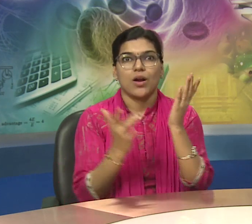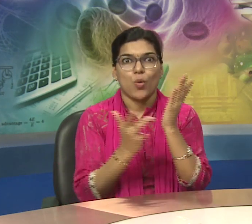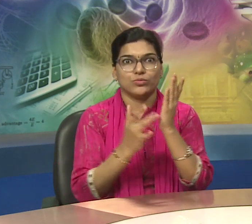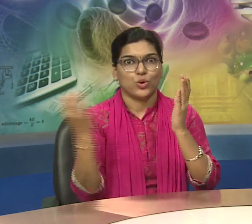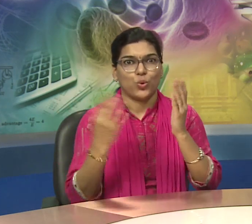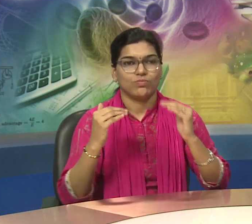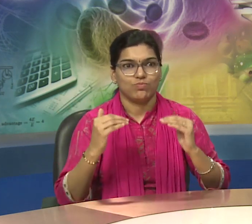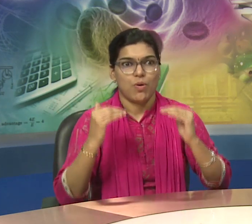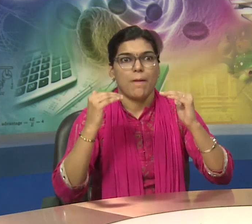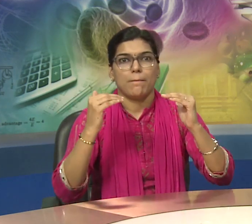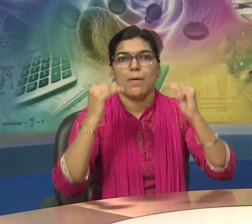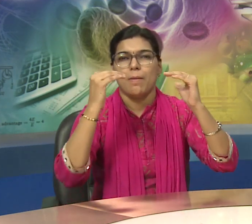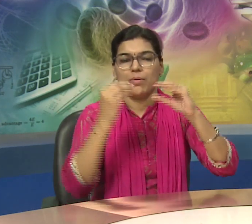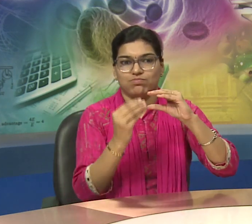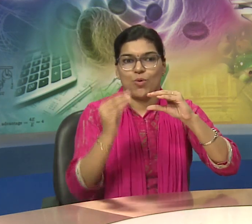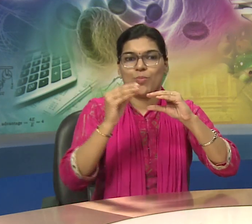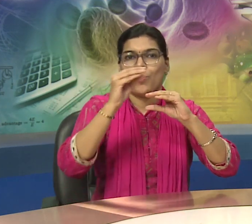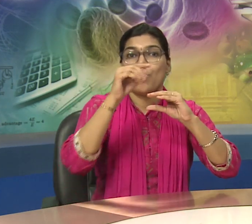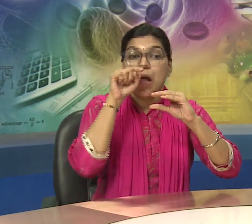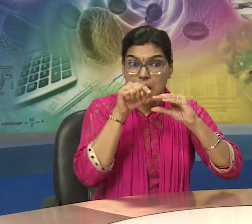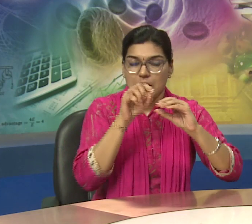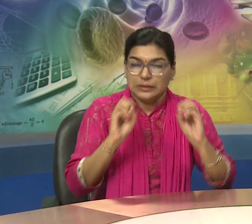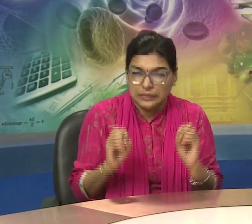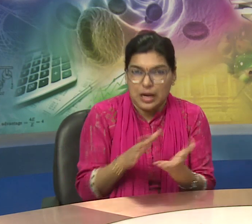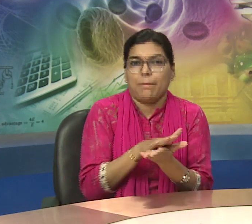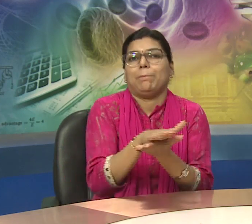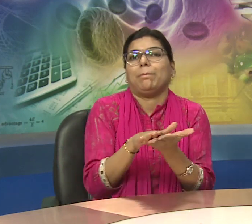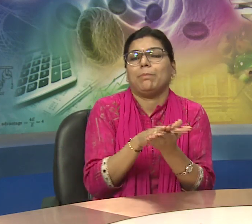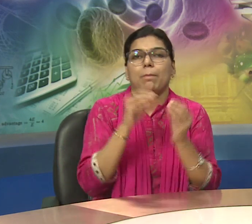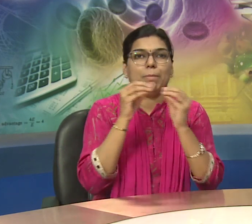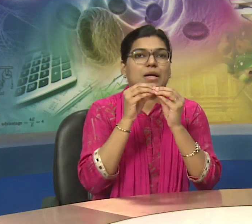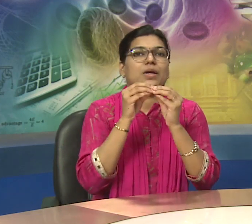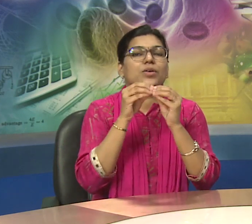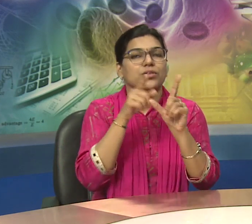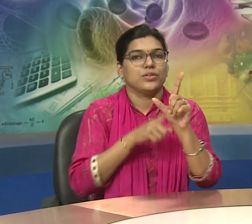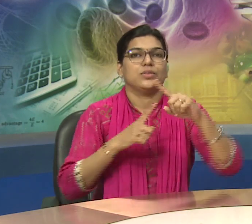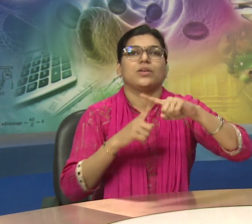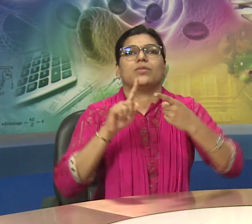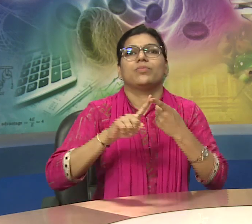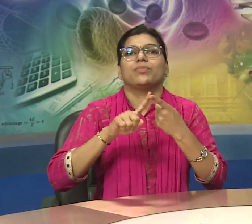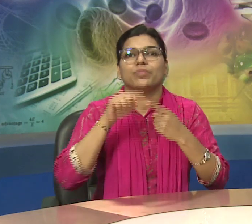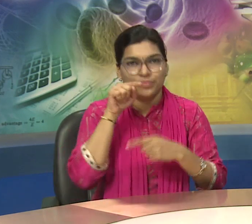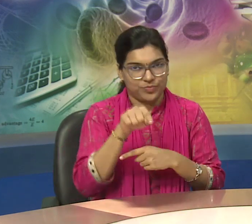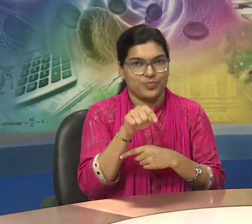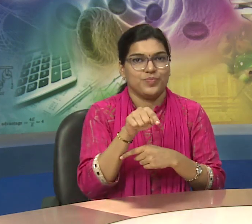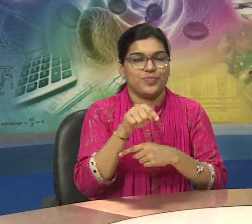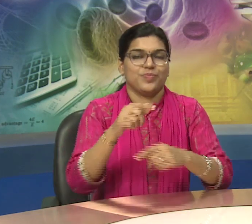increasing. Every day, every new day, there are some new space required. So, this is the unit